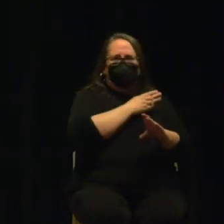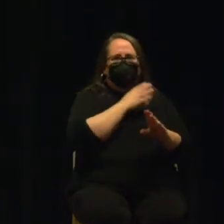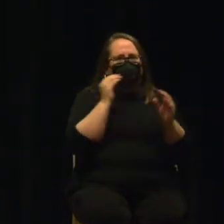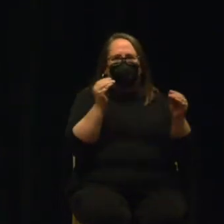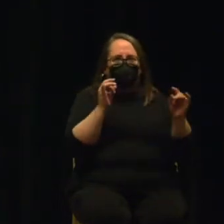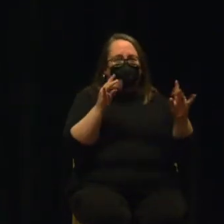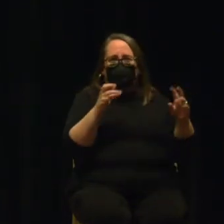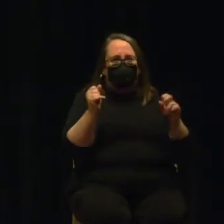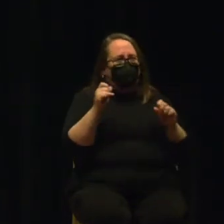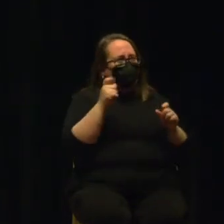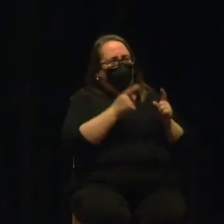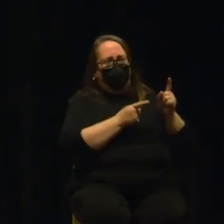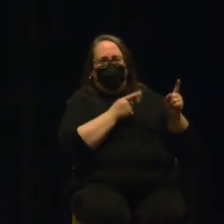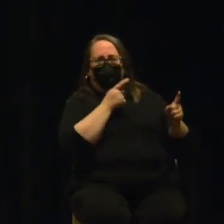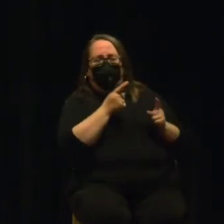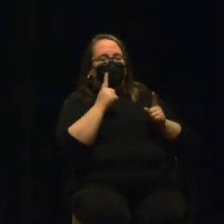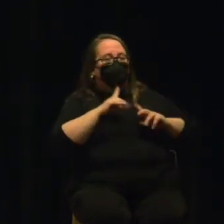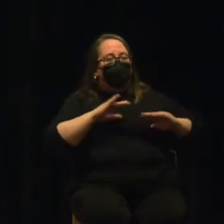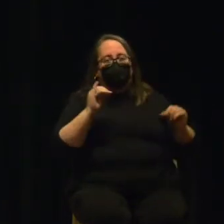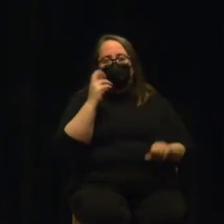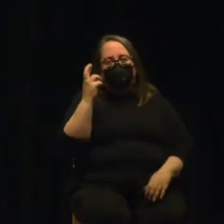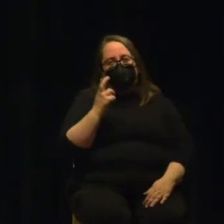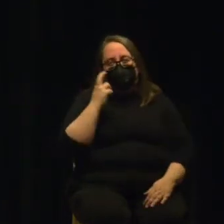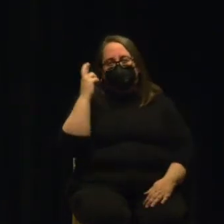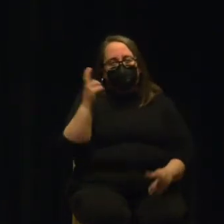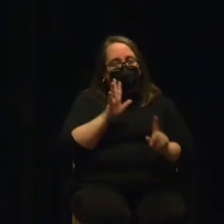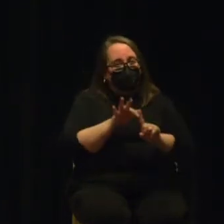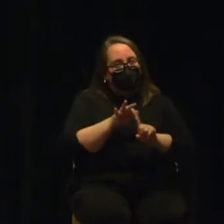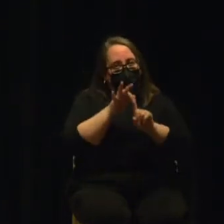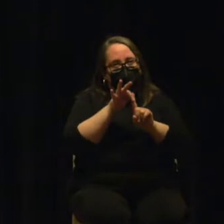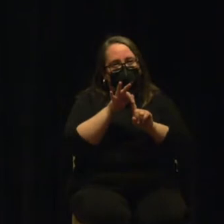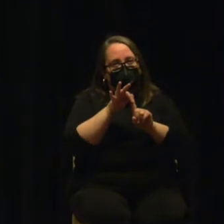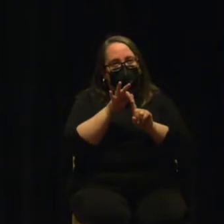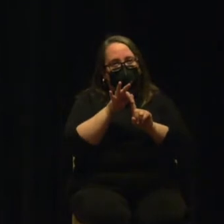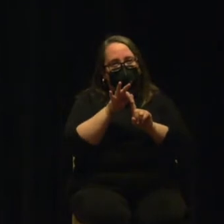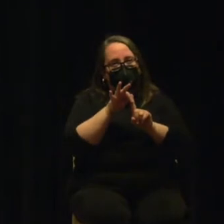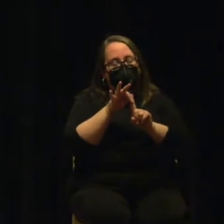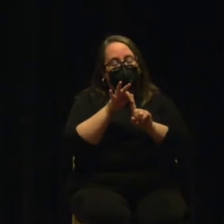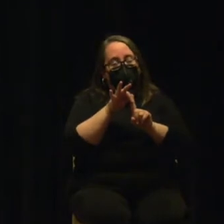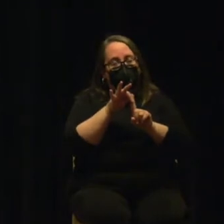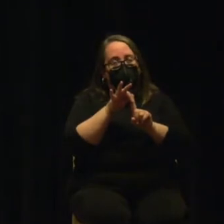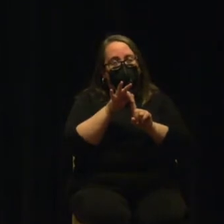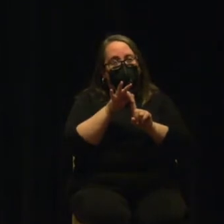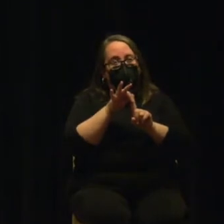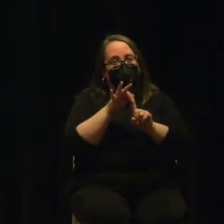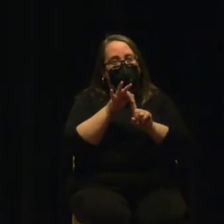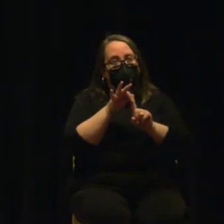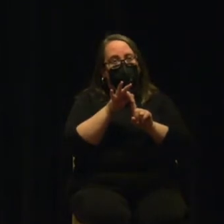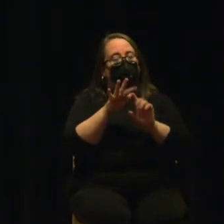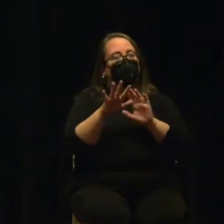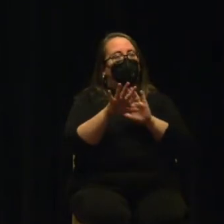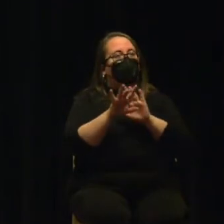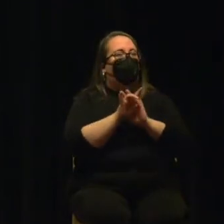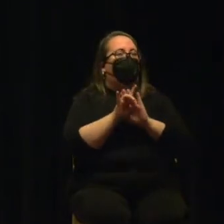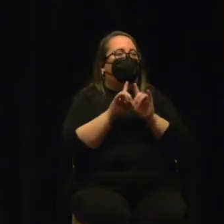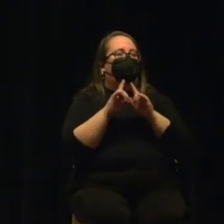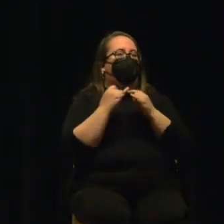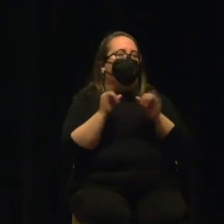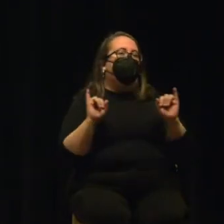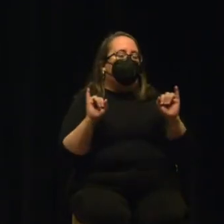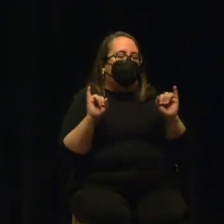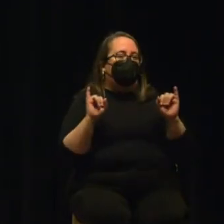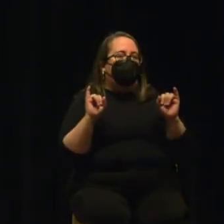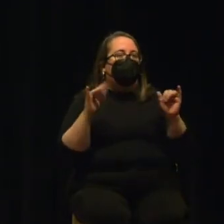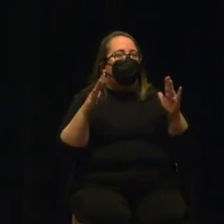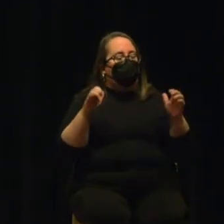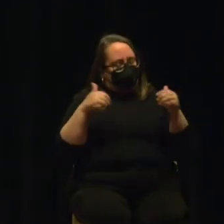who was vilified for no reason other than the fact that he chose to be autonomous, that he wanted to be